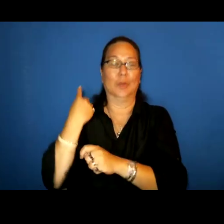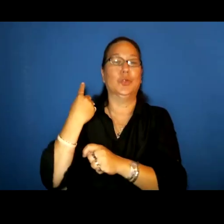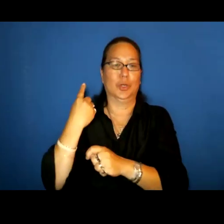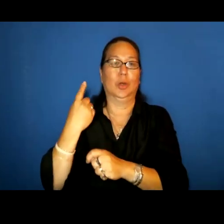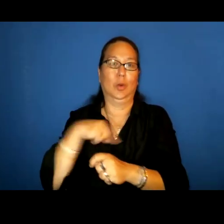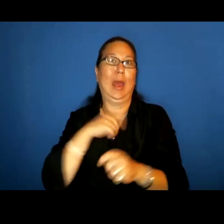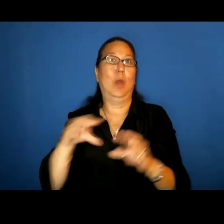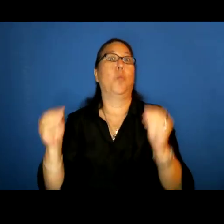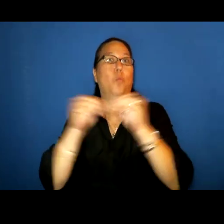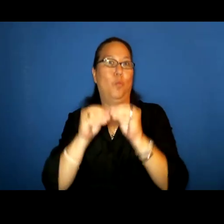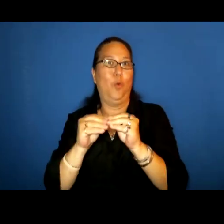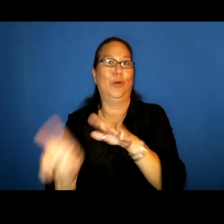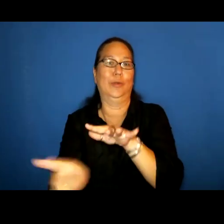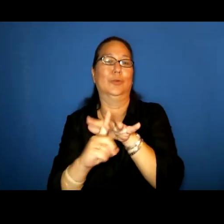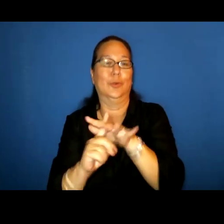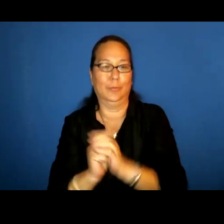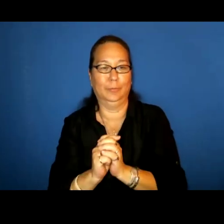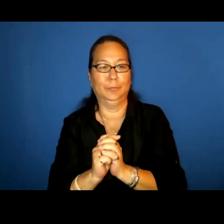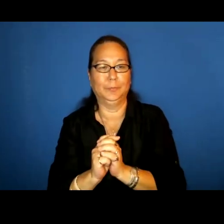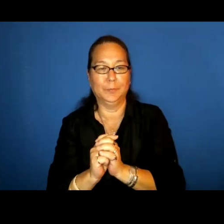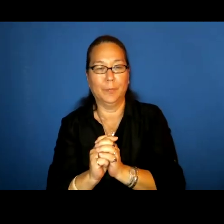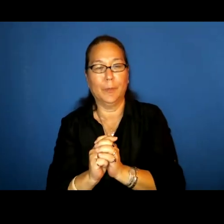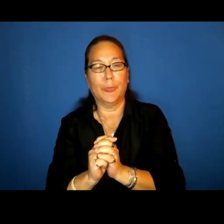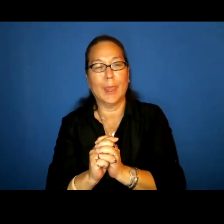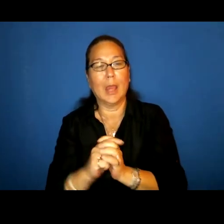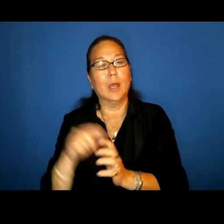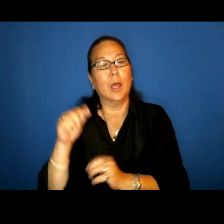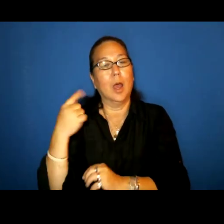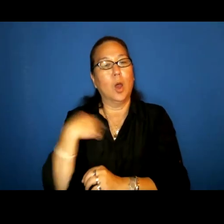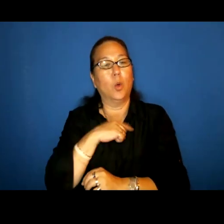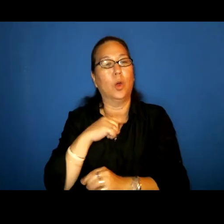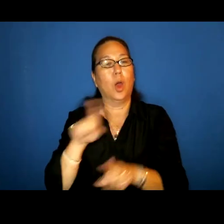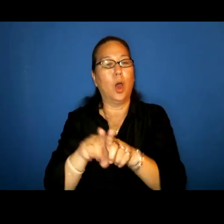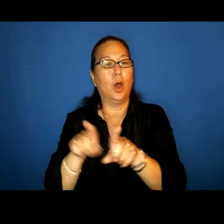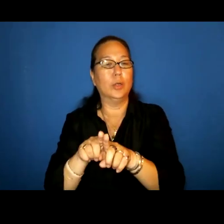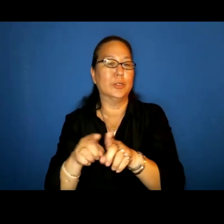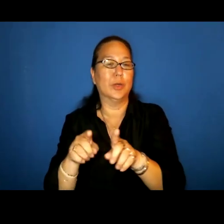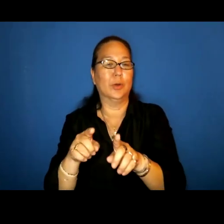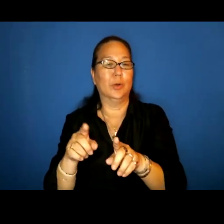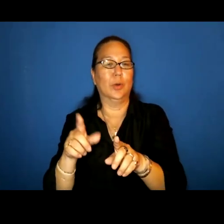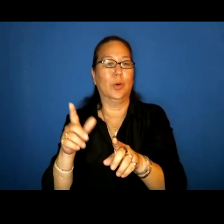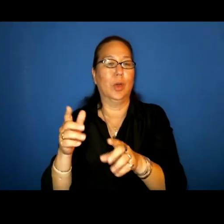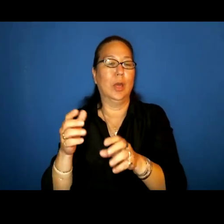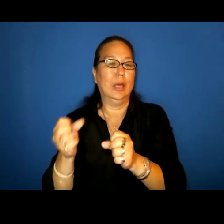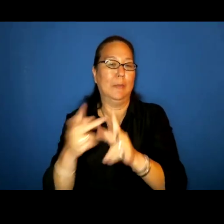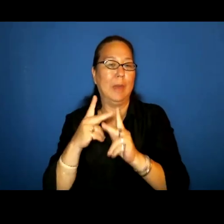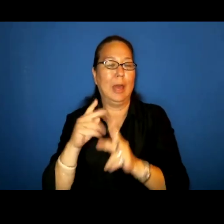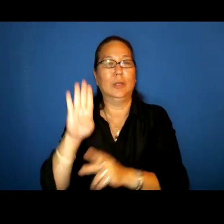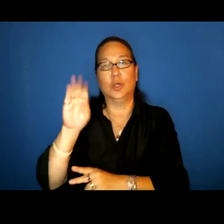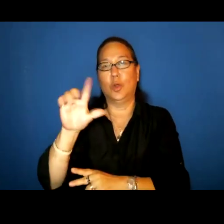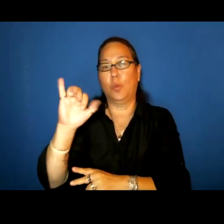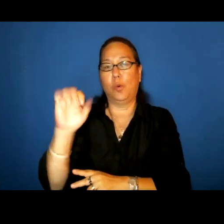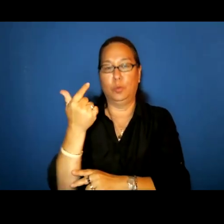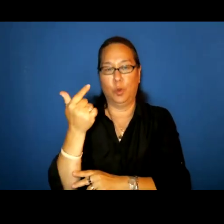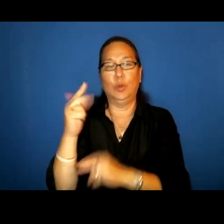brought a tradition back to the bowling building. This was actually originally a tradition in the Court Street building that then became a tradition in the